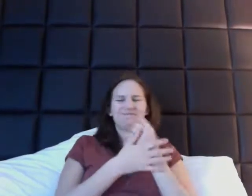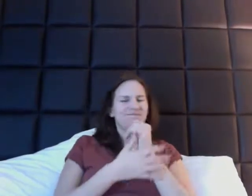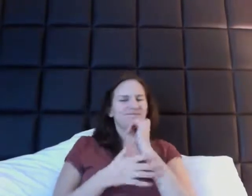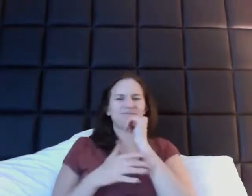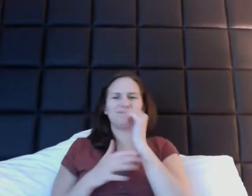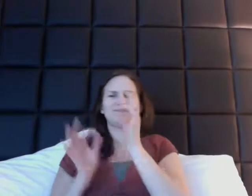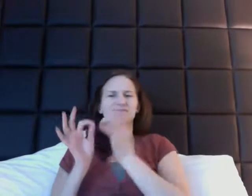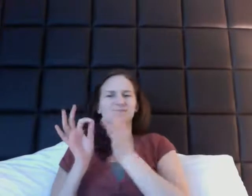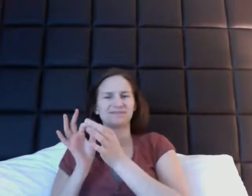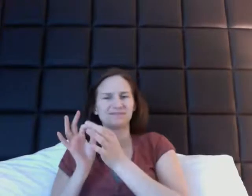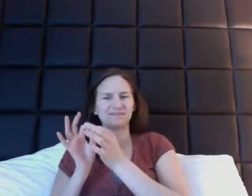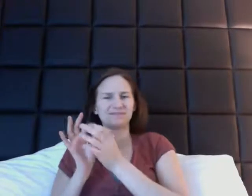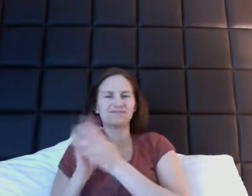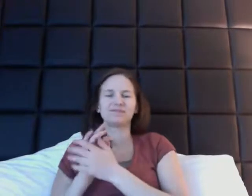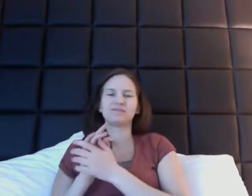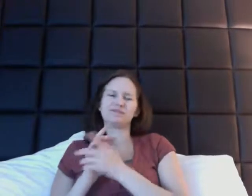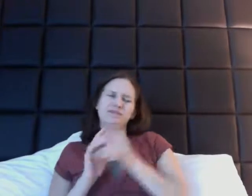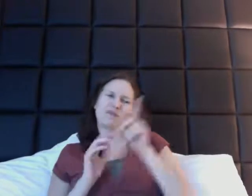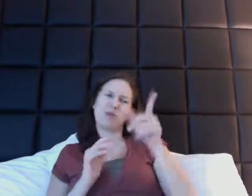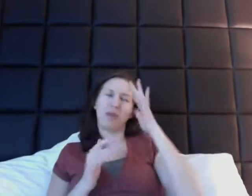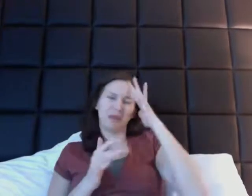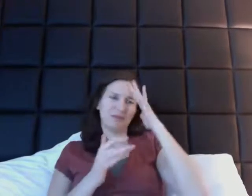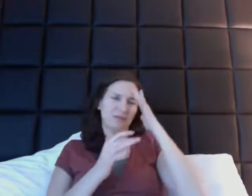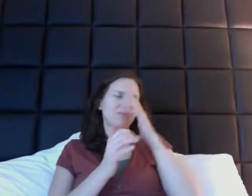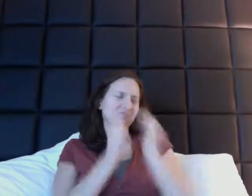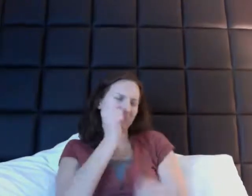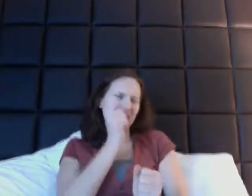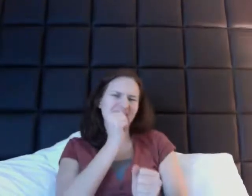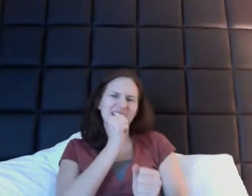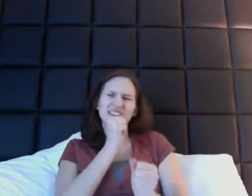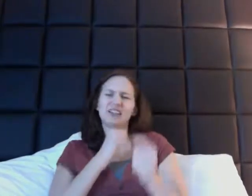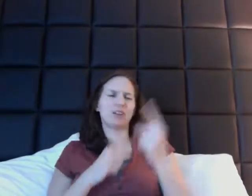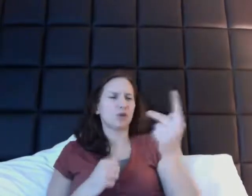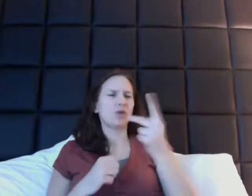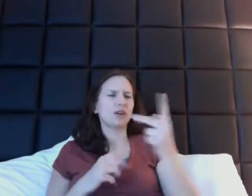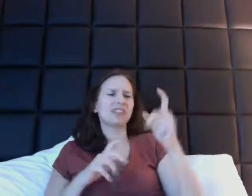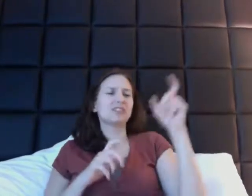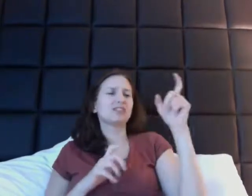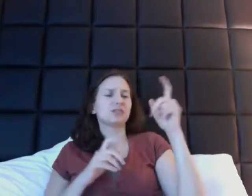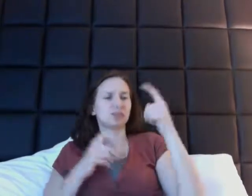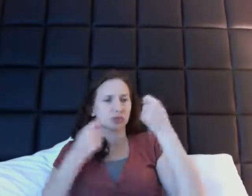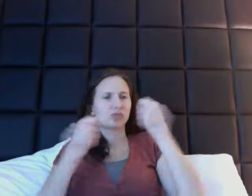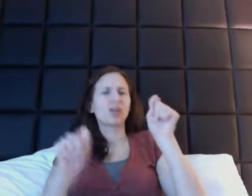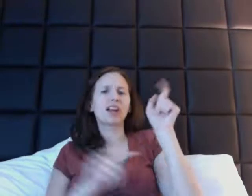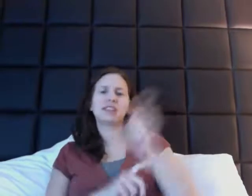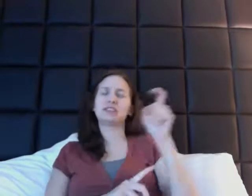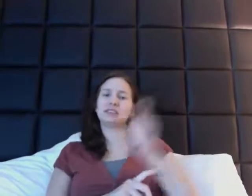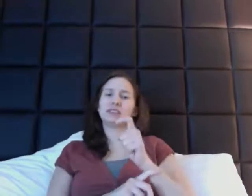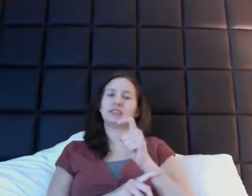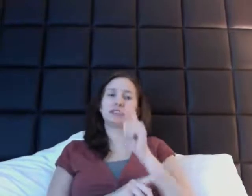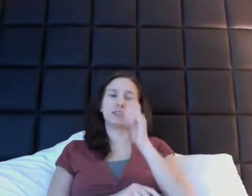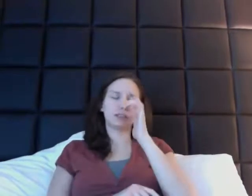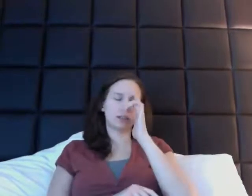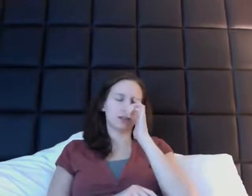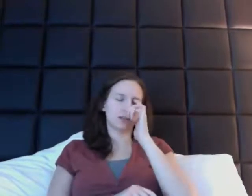And I think you're so mean. I think we should try. I think I could need this in